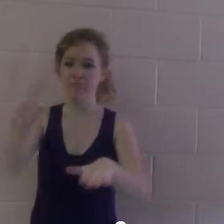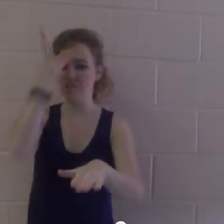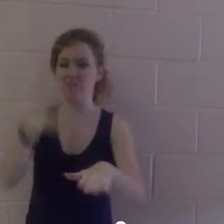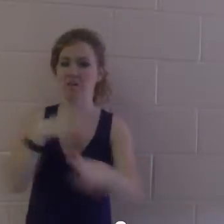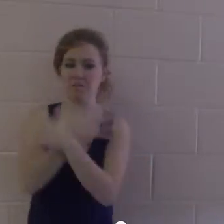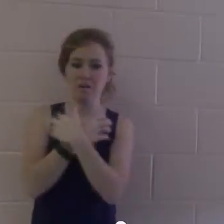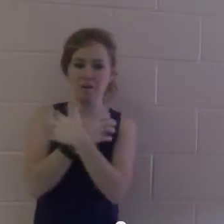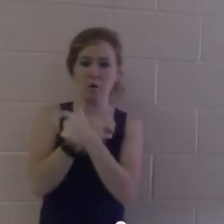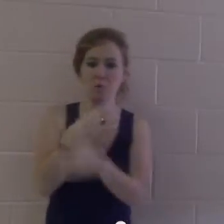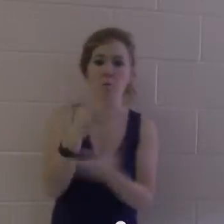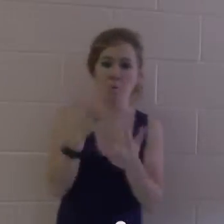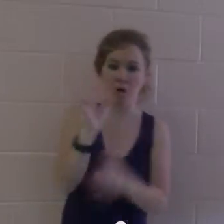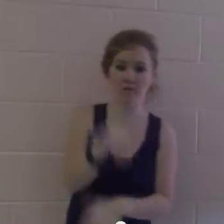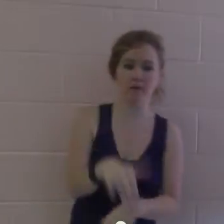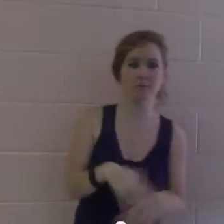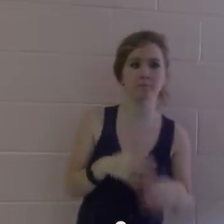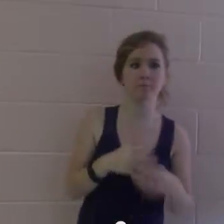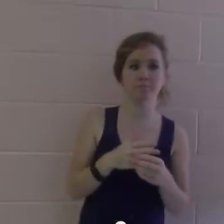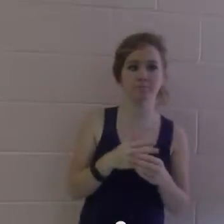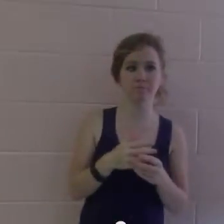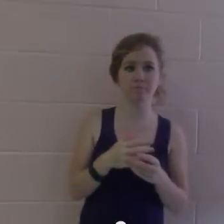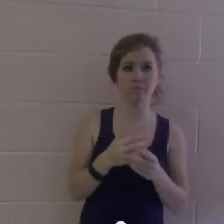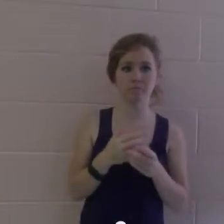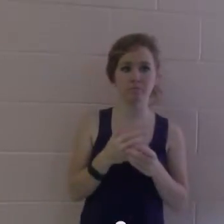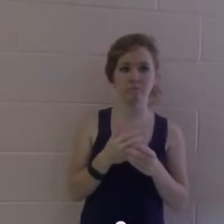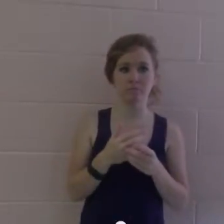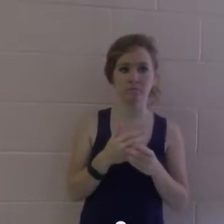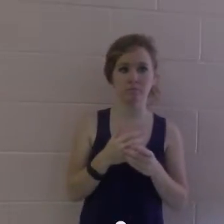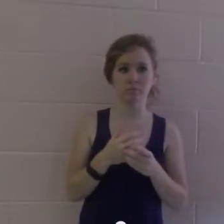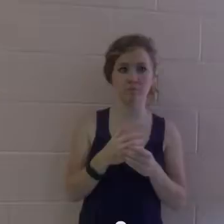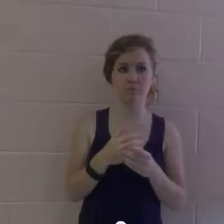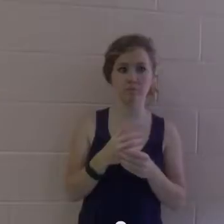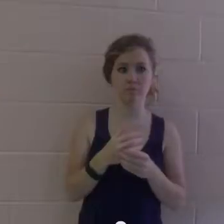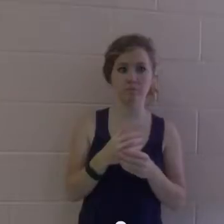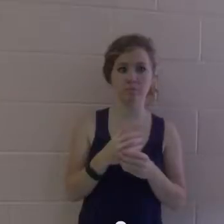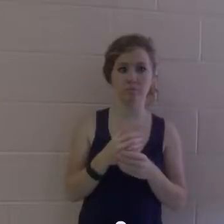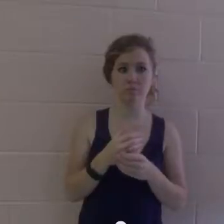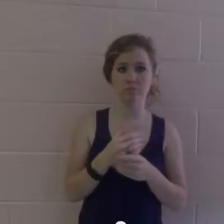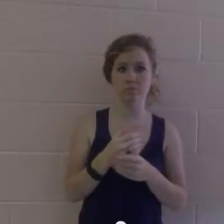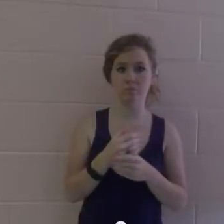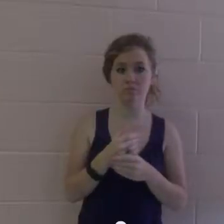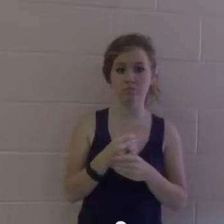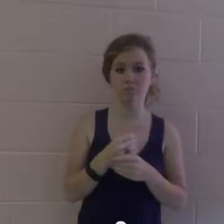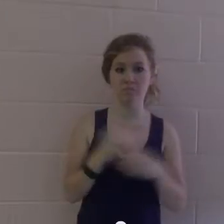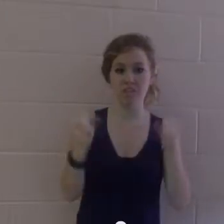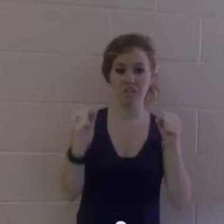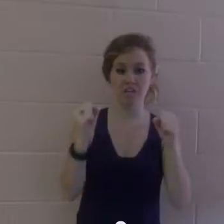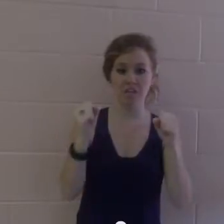I'm trying to search for the cubs, but the mother has found them